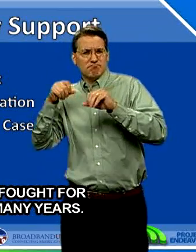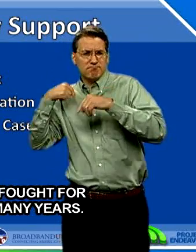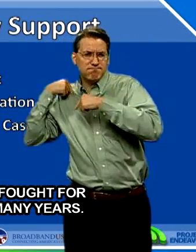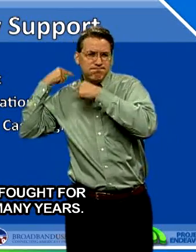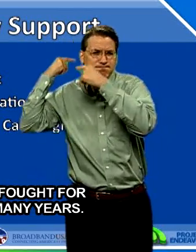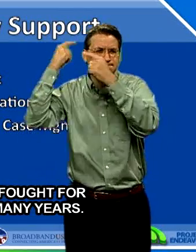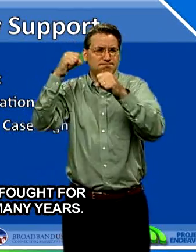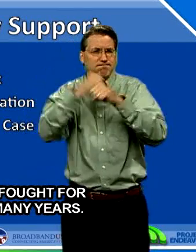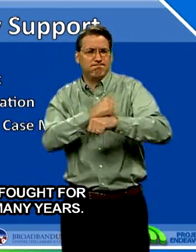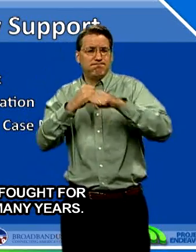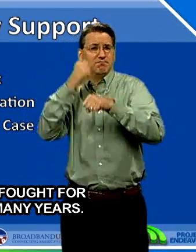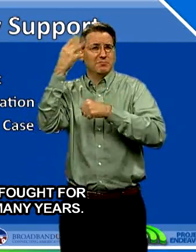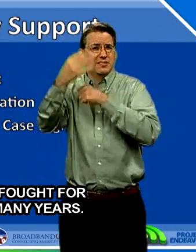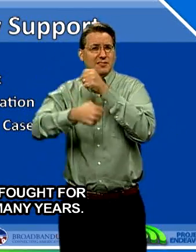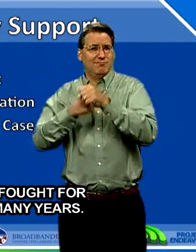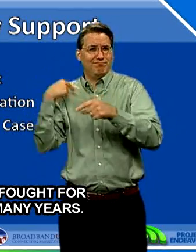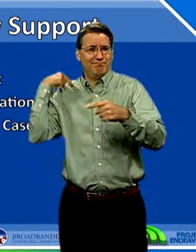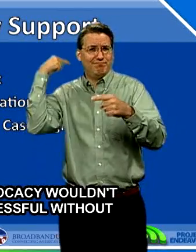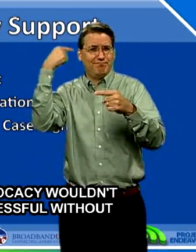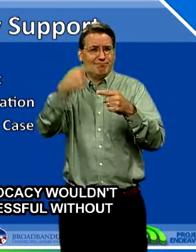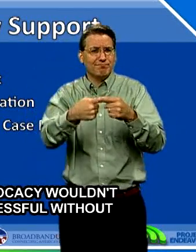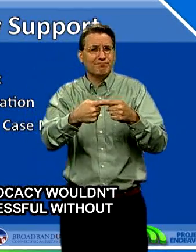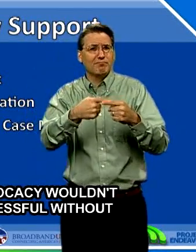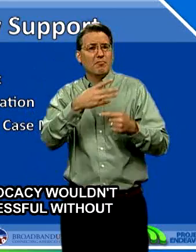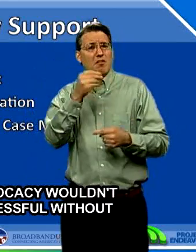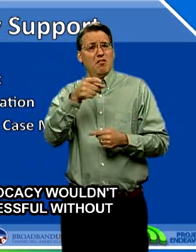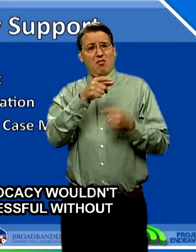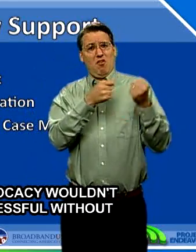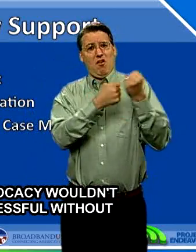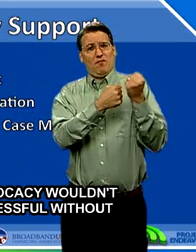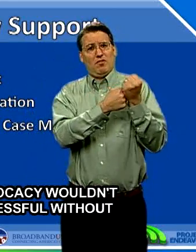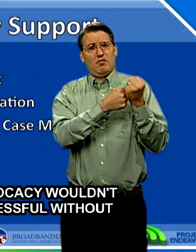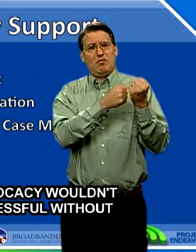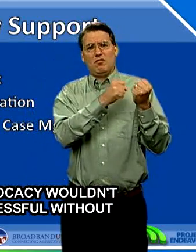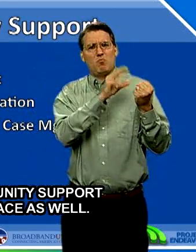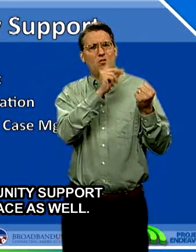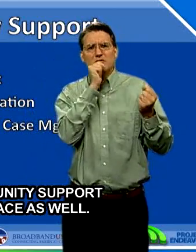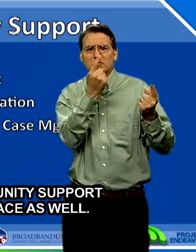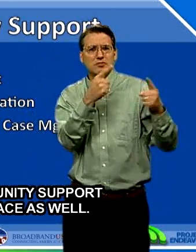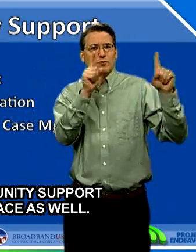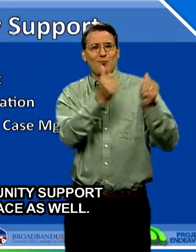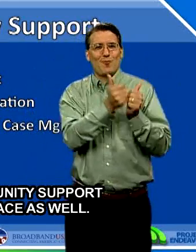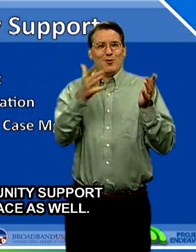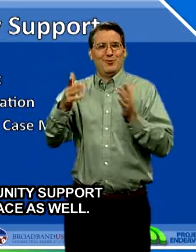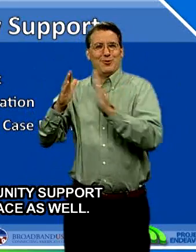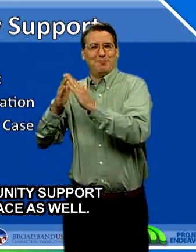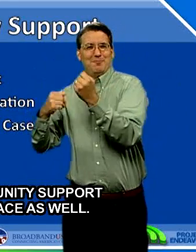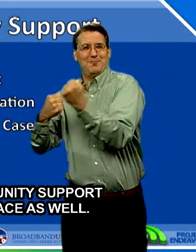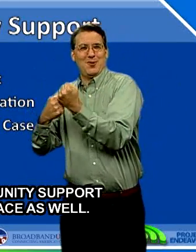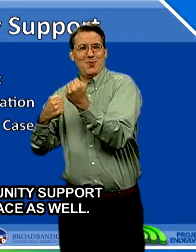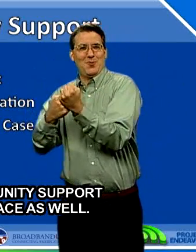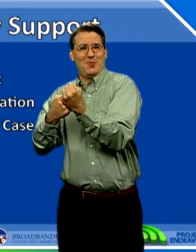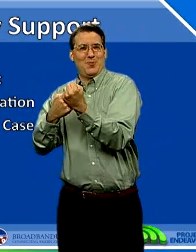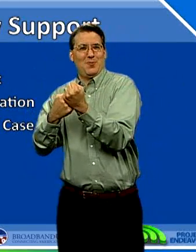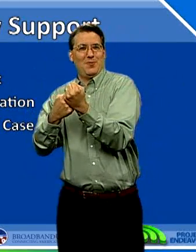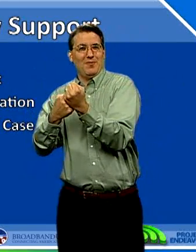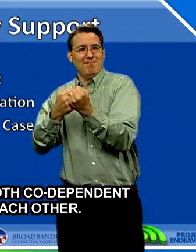together and fought for many years. And advocacy wouldn't be successful without community support in place as well. They're